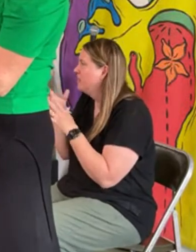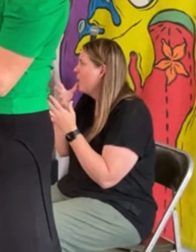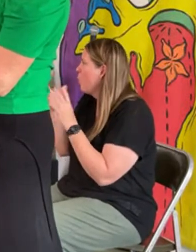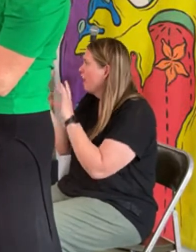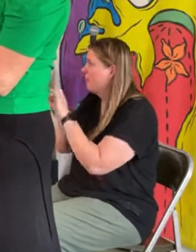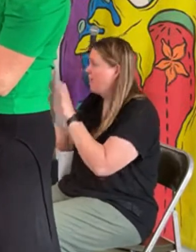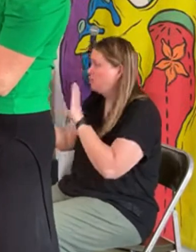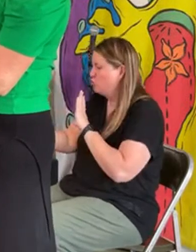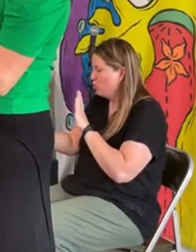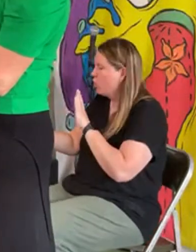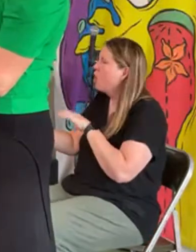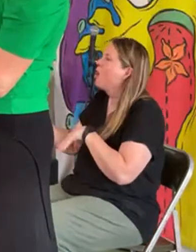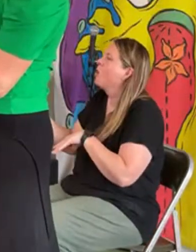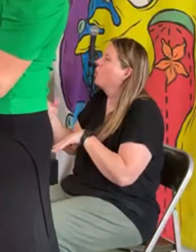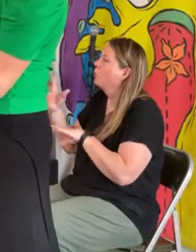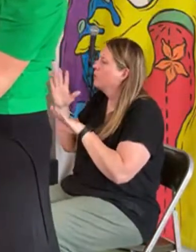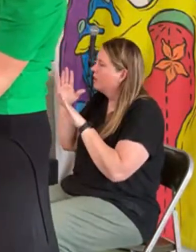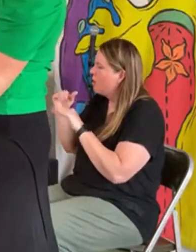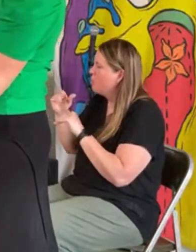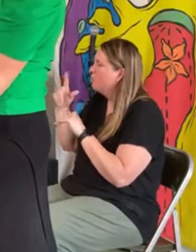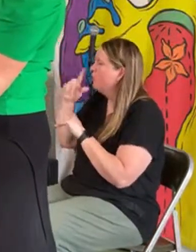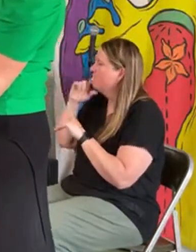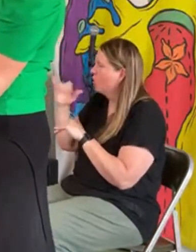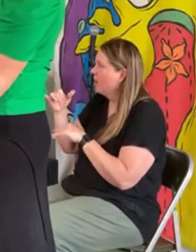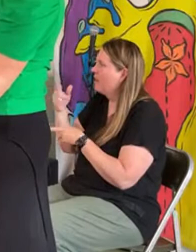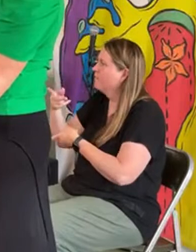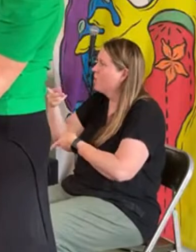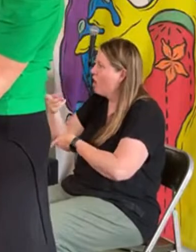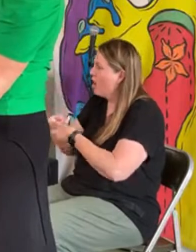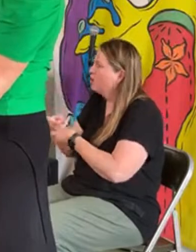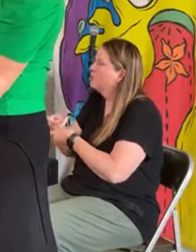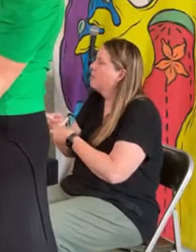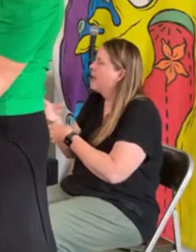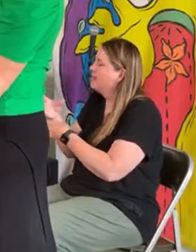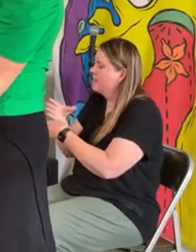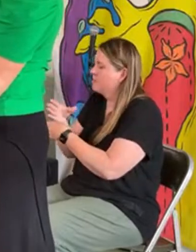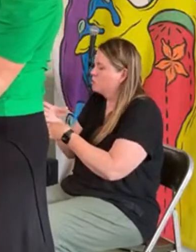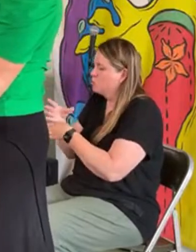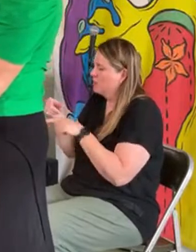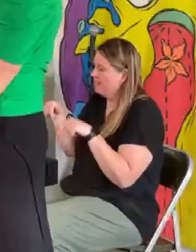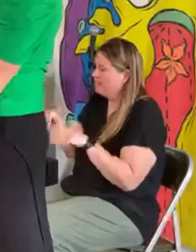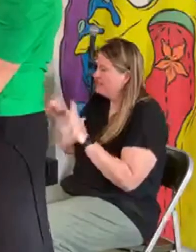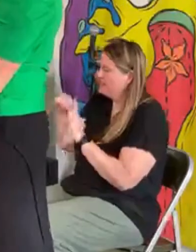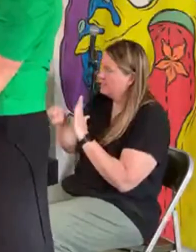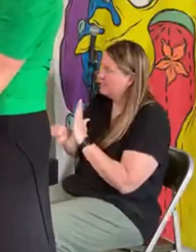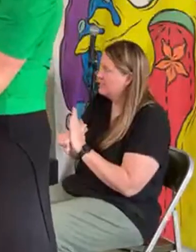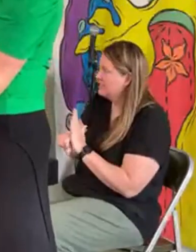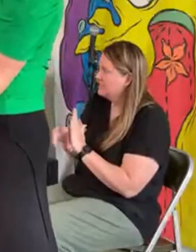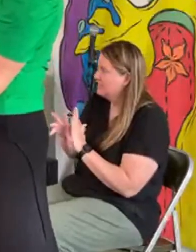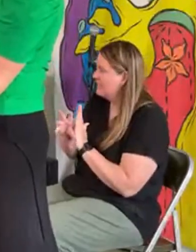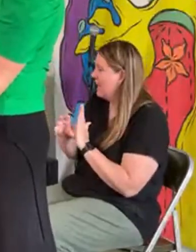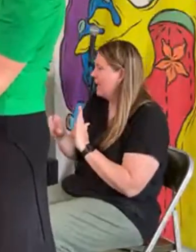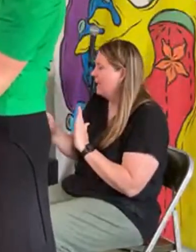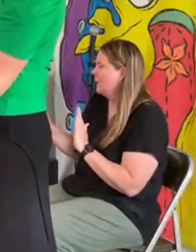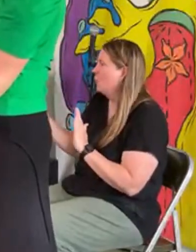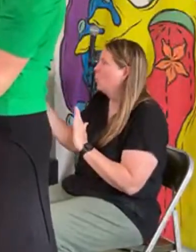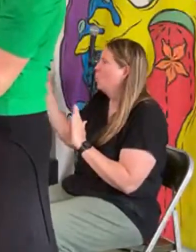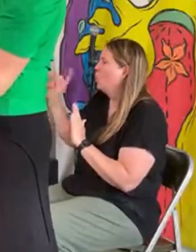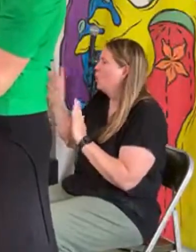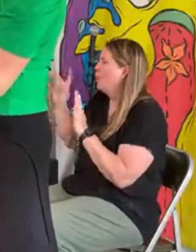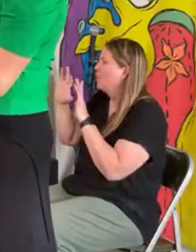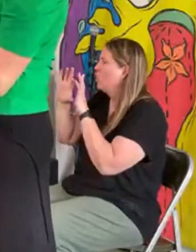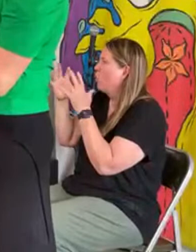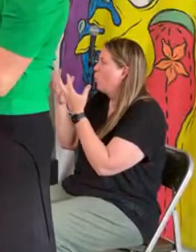We hope that you will forever occupy the in-between spaces between here, this state, and wherever the world draws